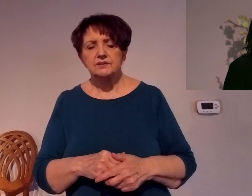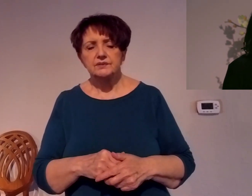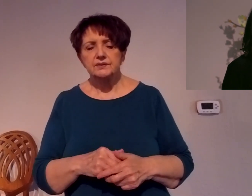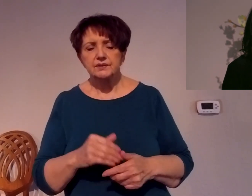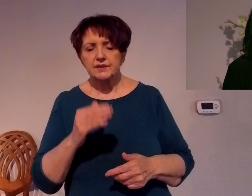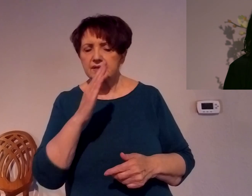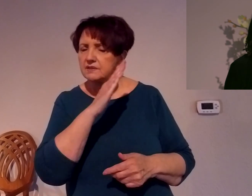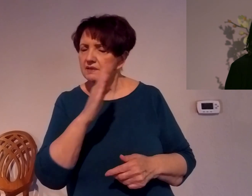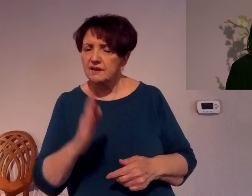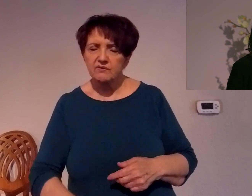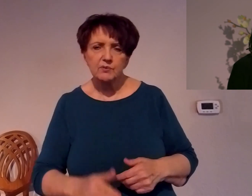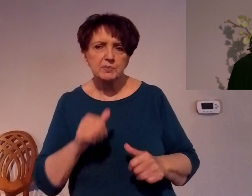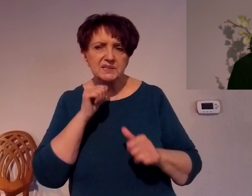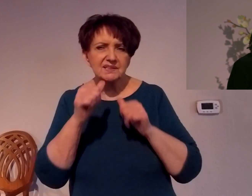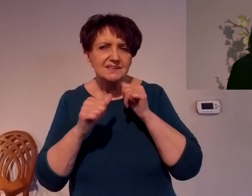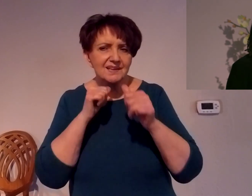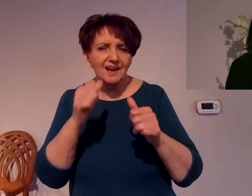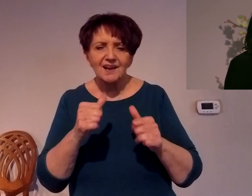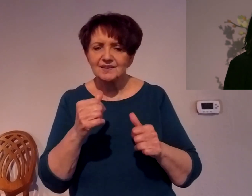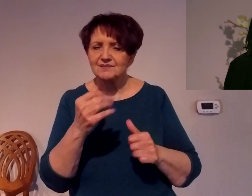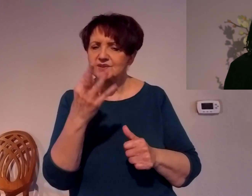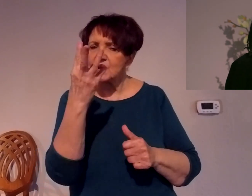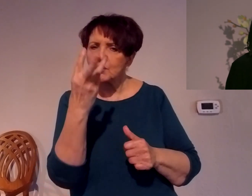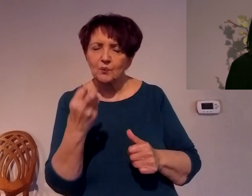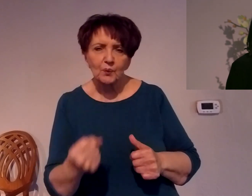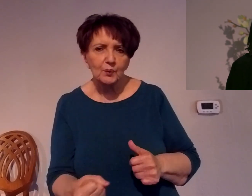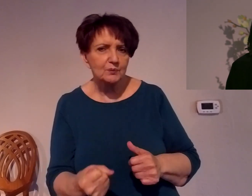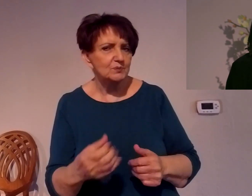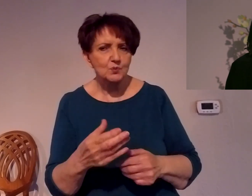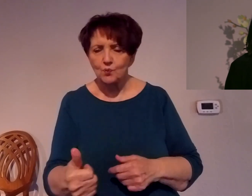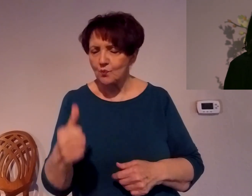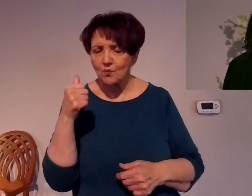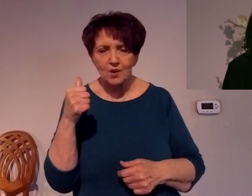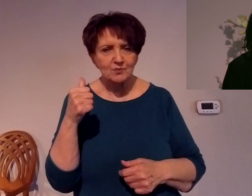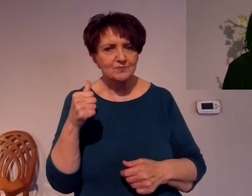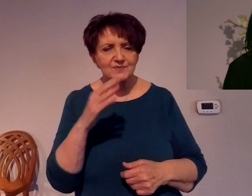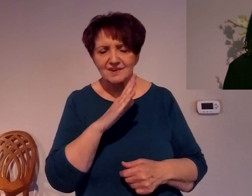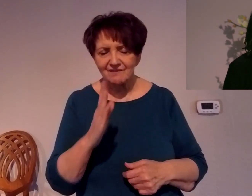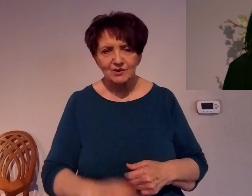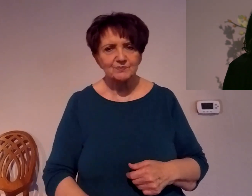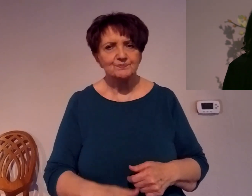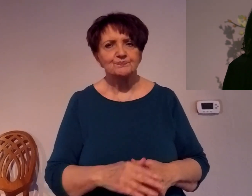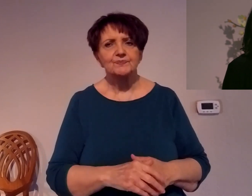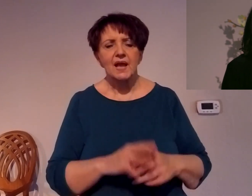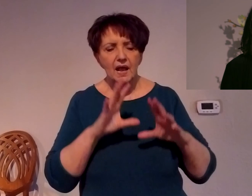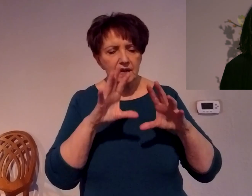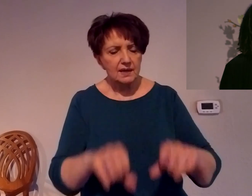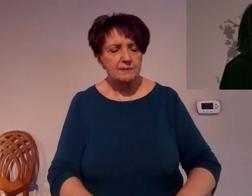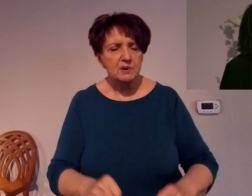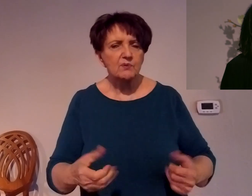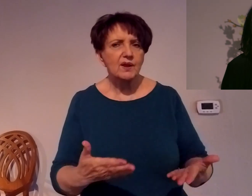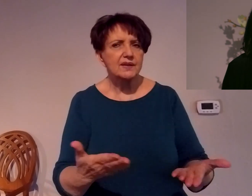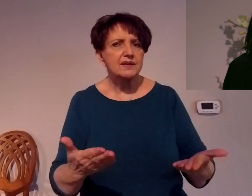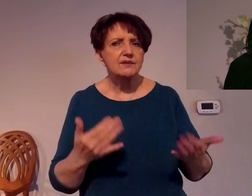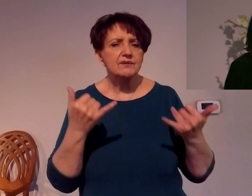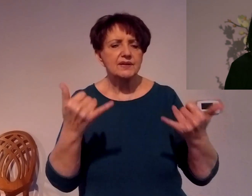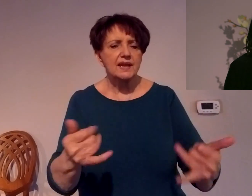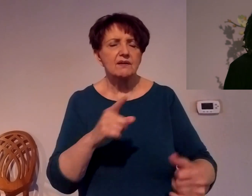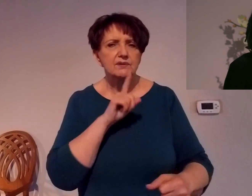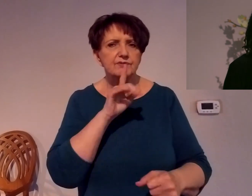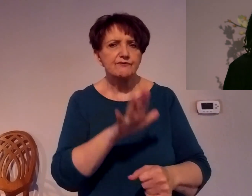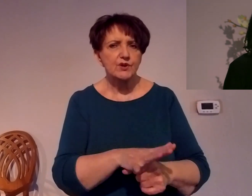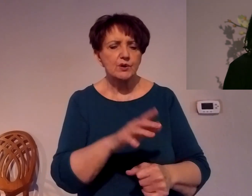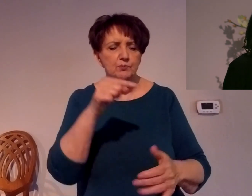be denied and will never burn out. This is what I claim right here and now, and affirm with